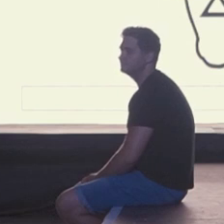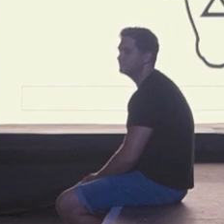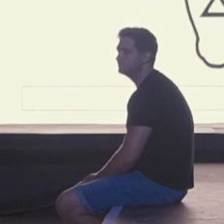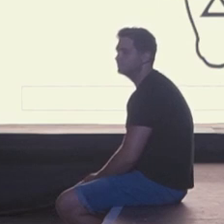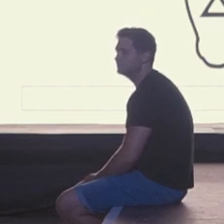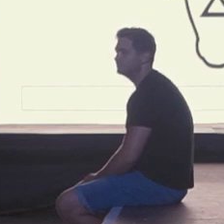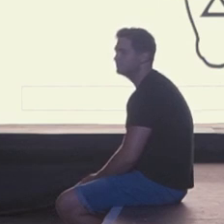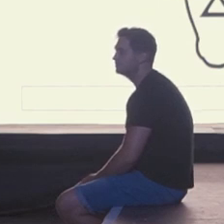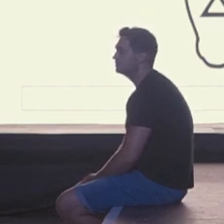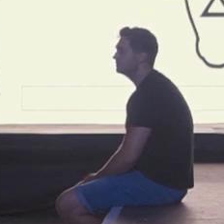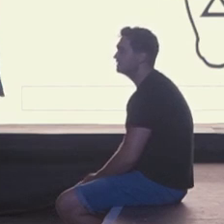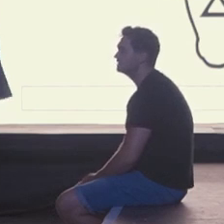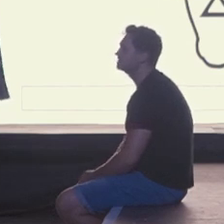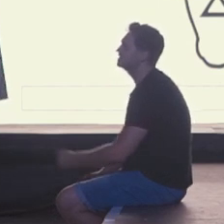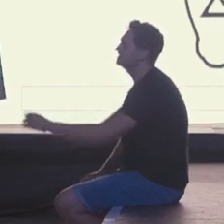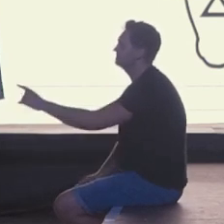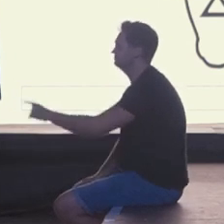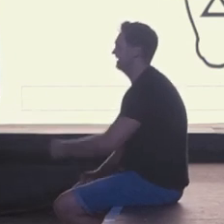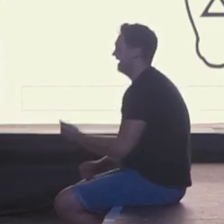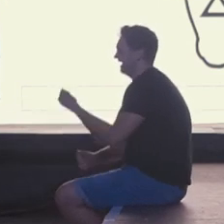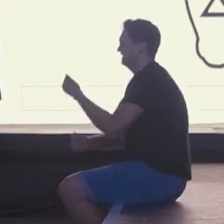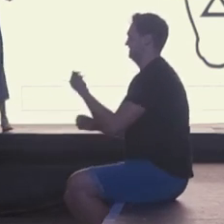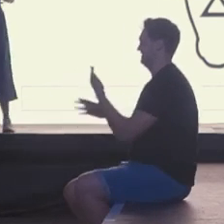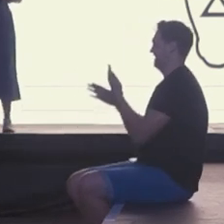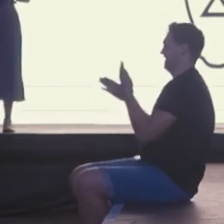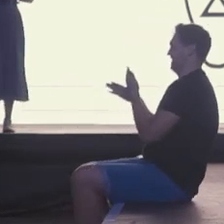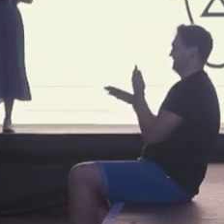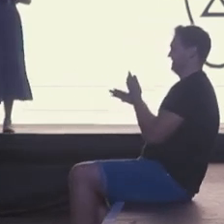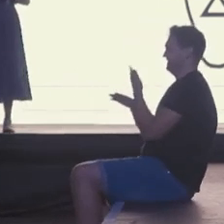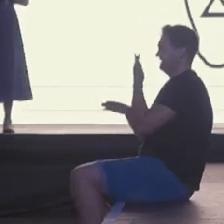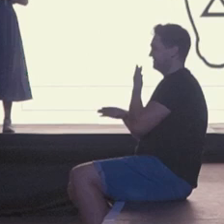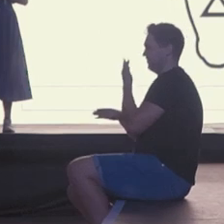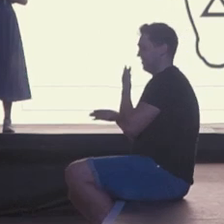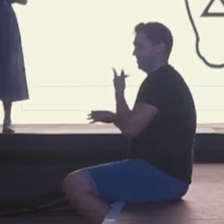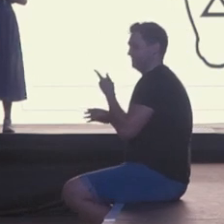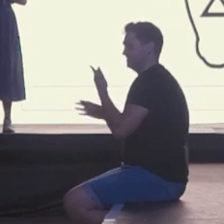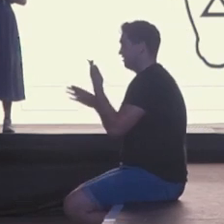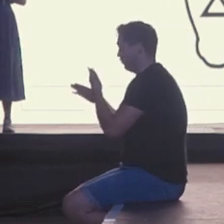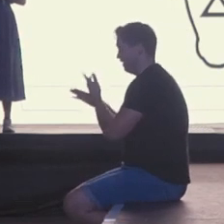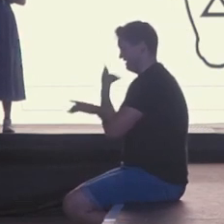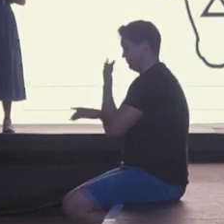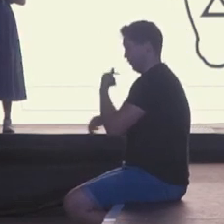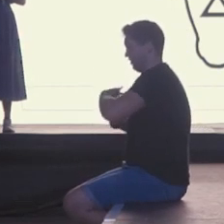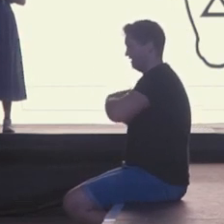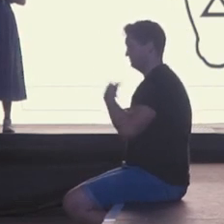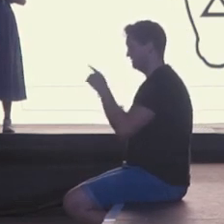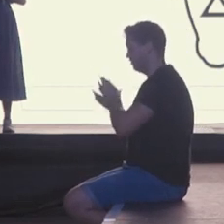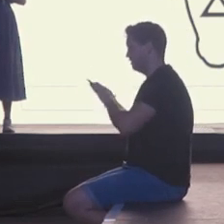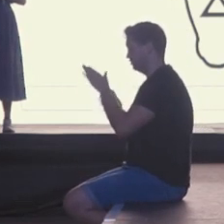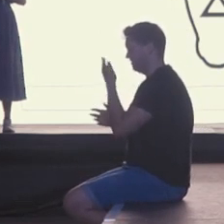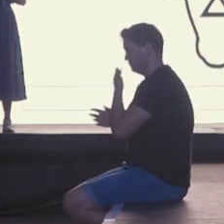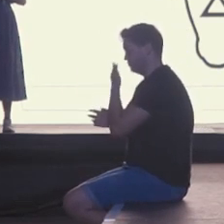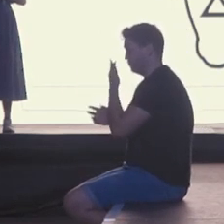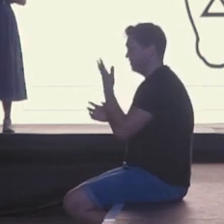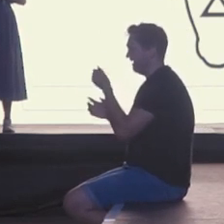Working in a school, oh my God, that's loud. Working in a school, and you're saying like changing school meals, we already do that. So we already do 1 vegan